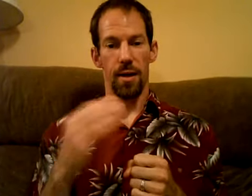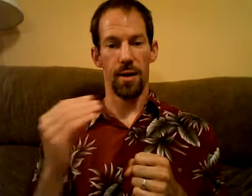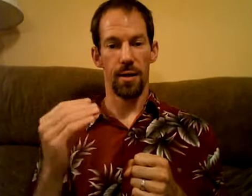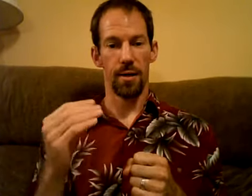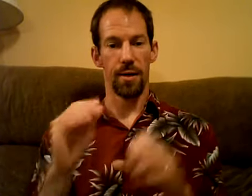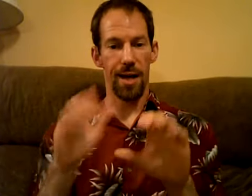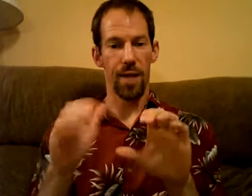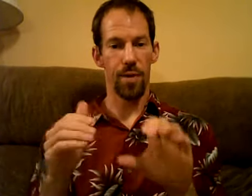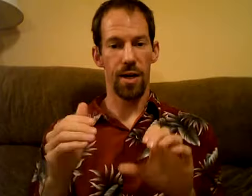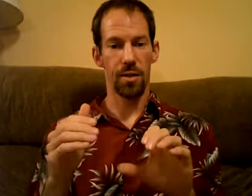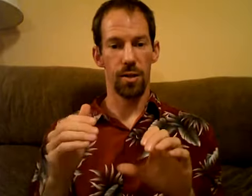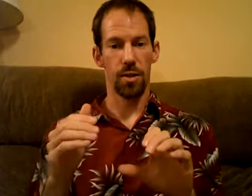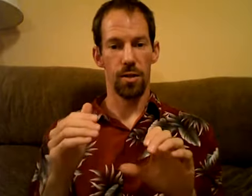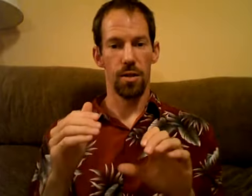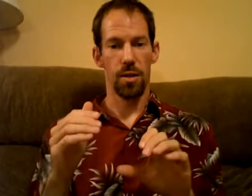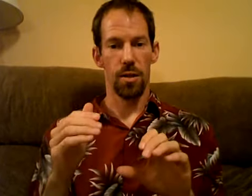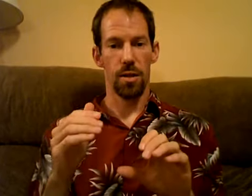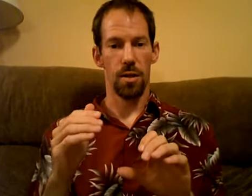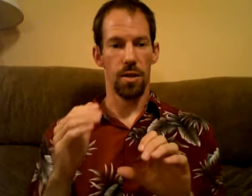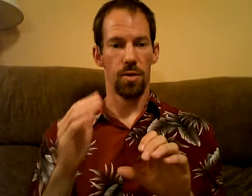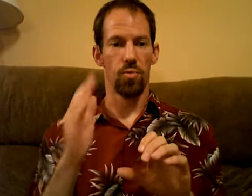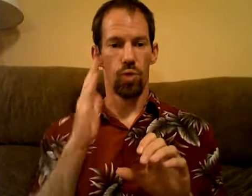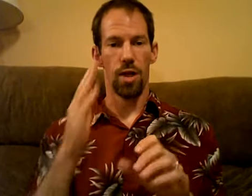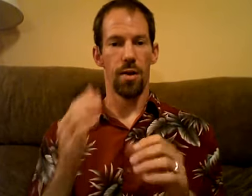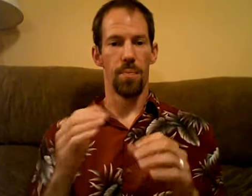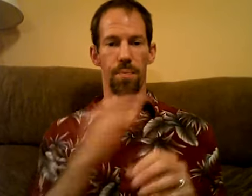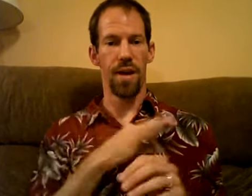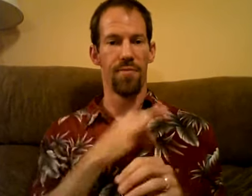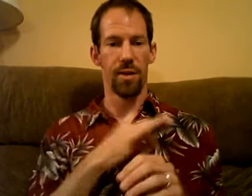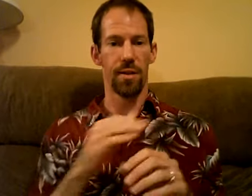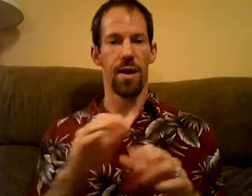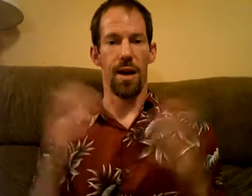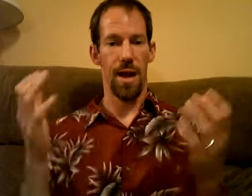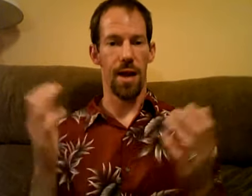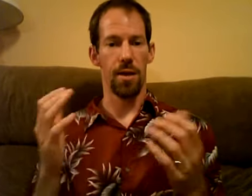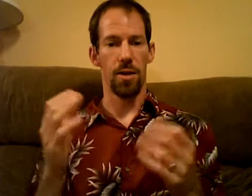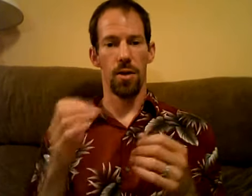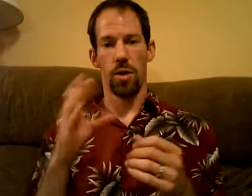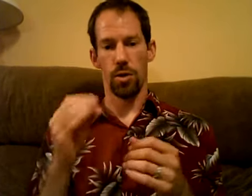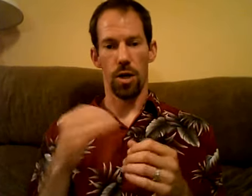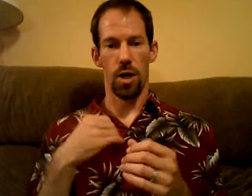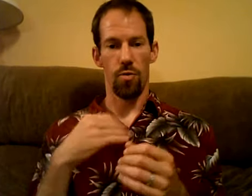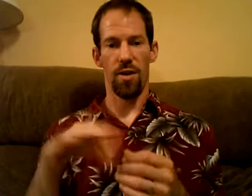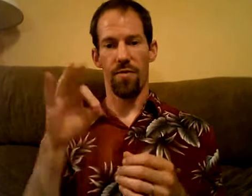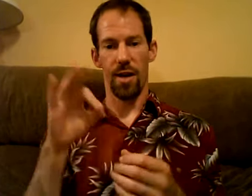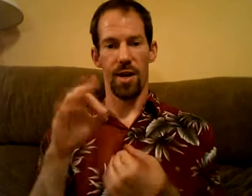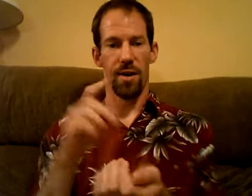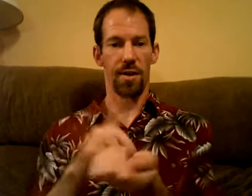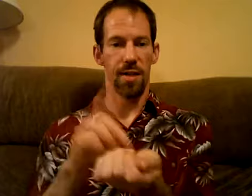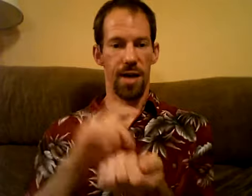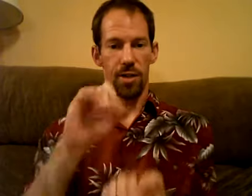And chiropractic will benefit a lot. So we found Dr.